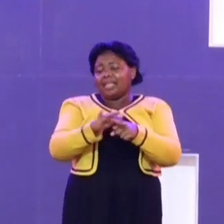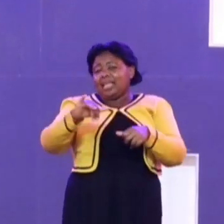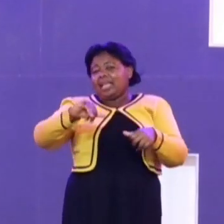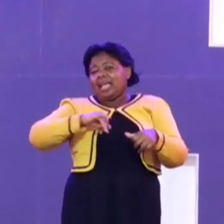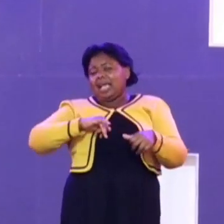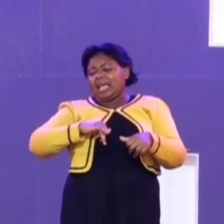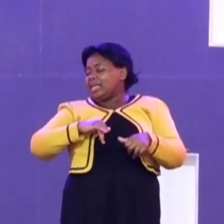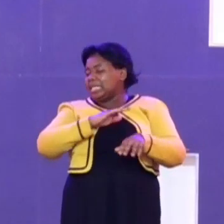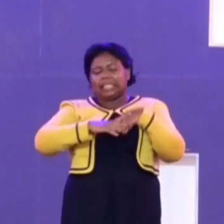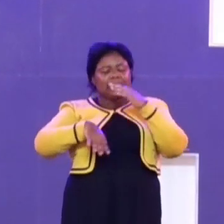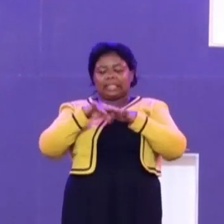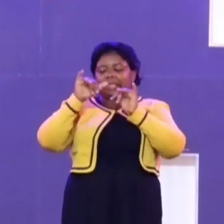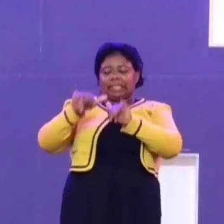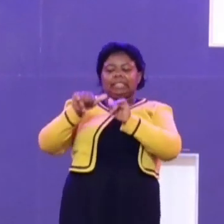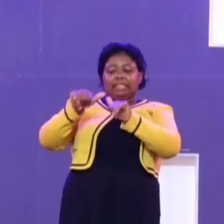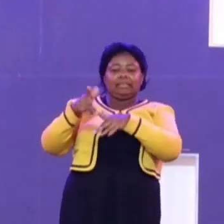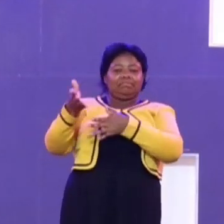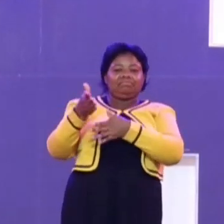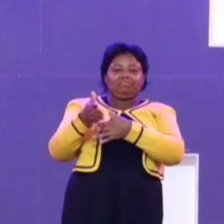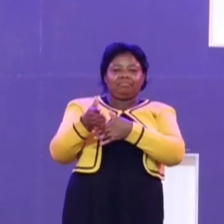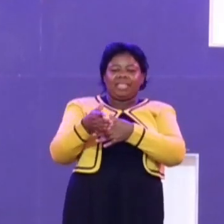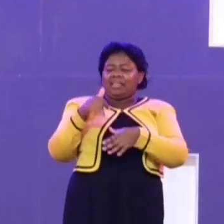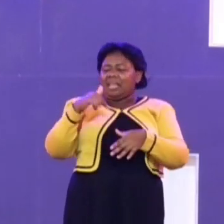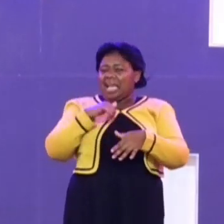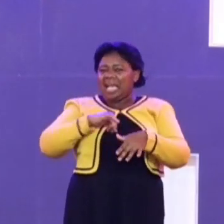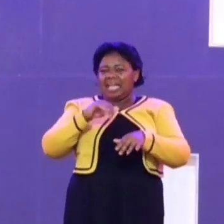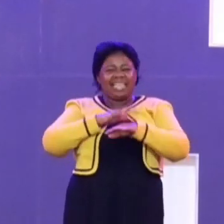nze sisula waawo ebyo nze sibisaba